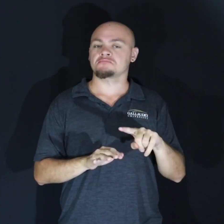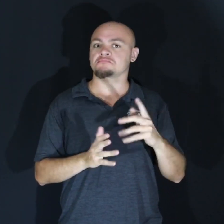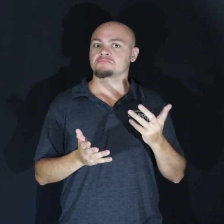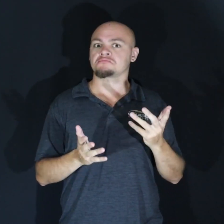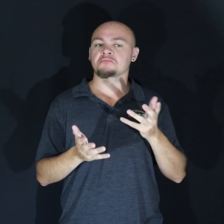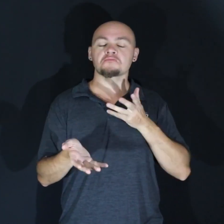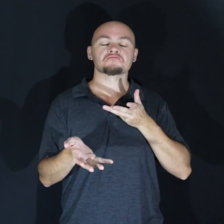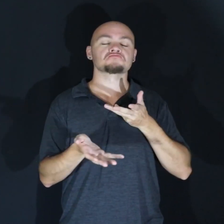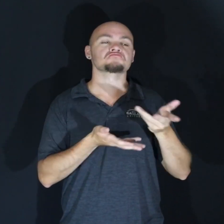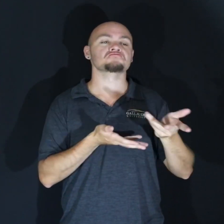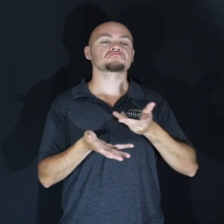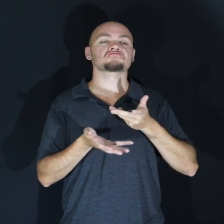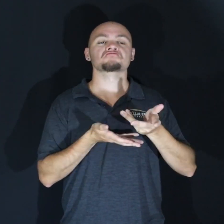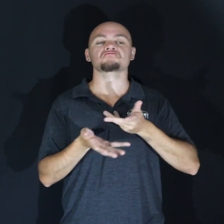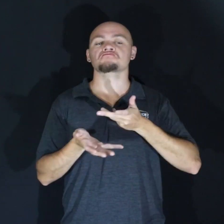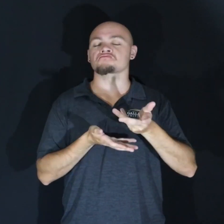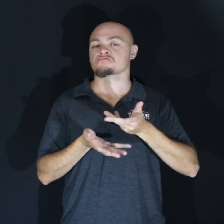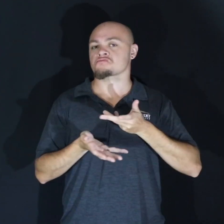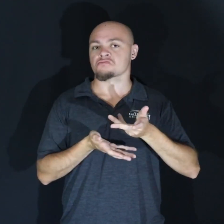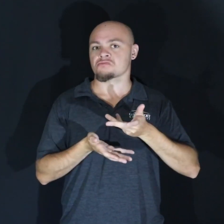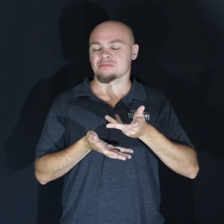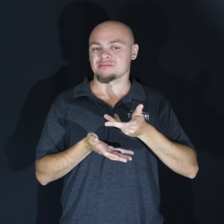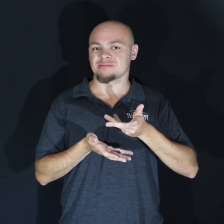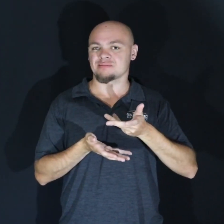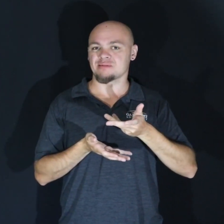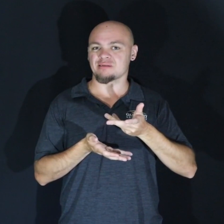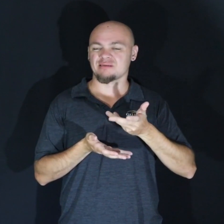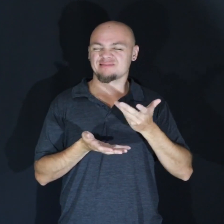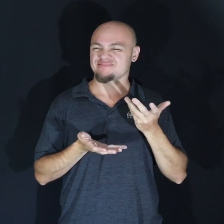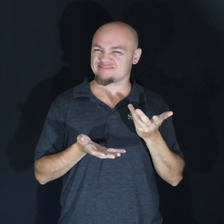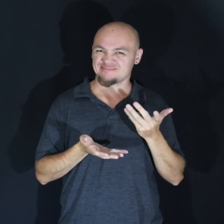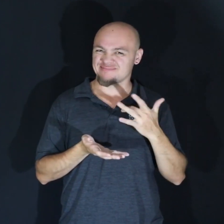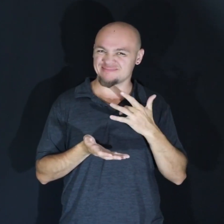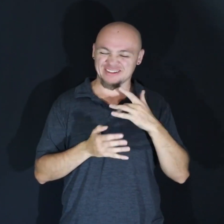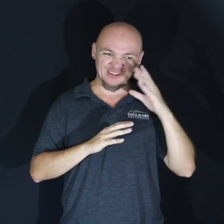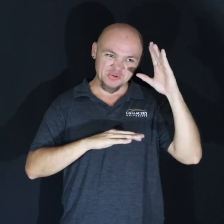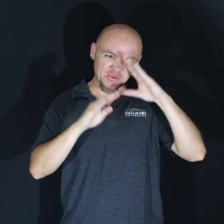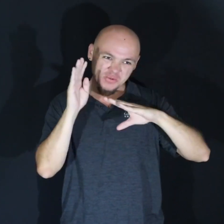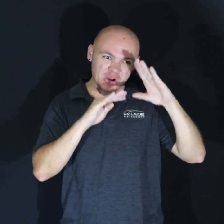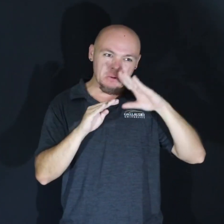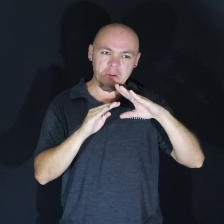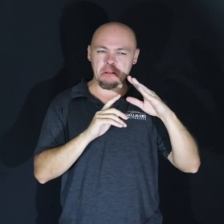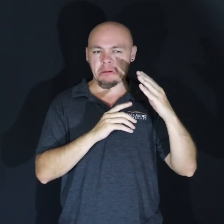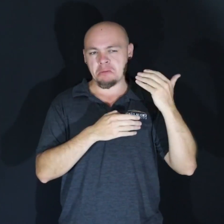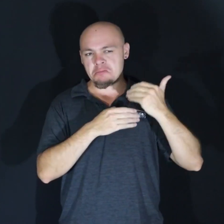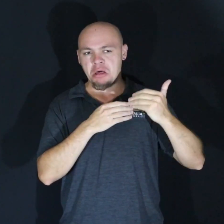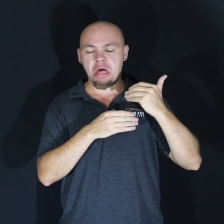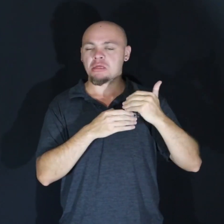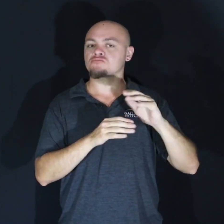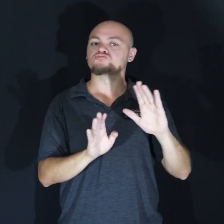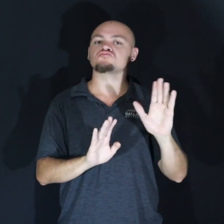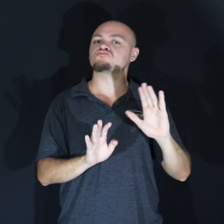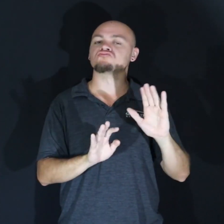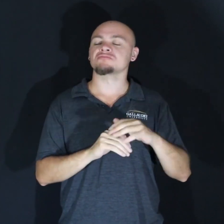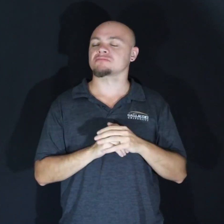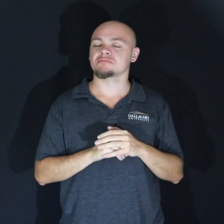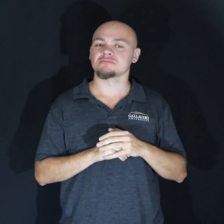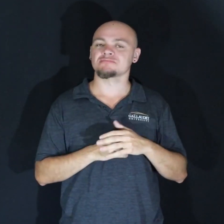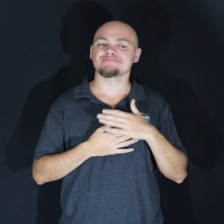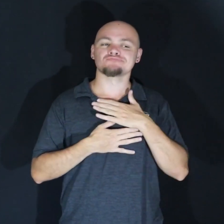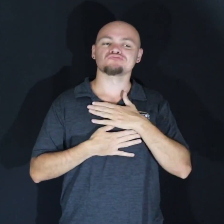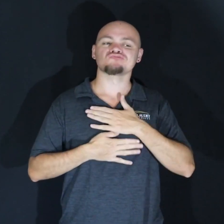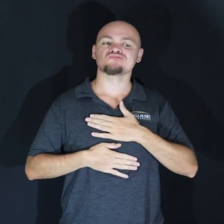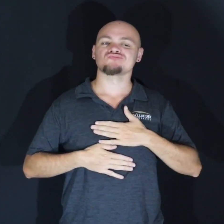into a conversation, not being pestered or worried or bored by anybody else, simply